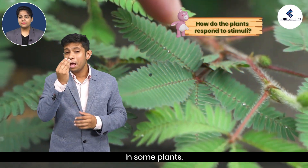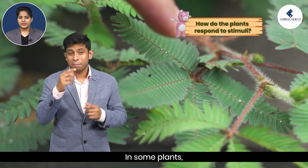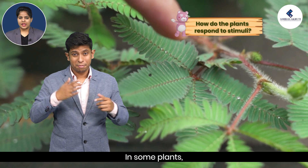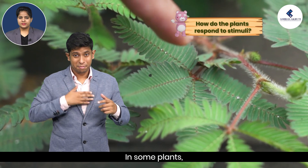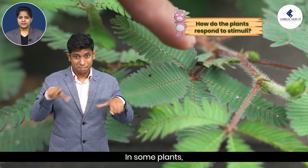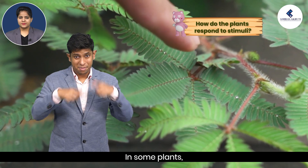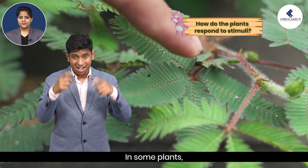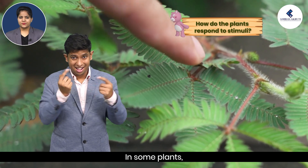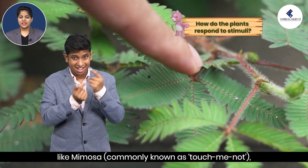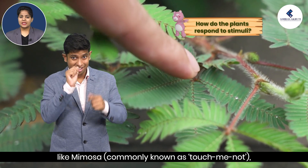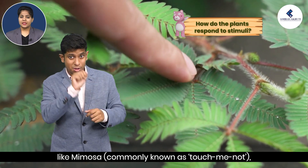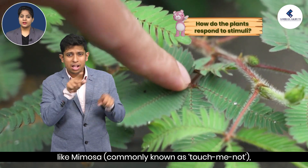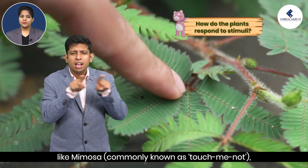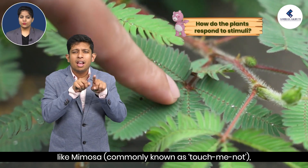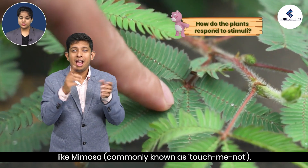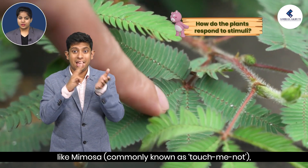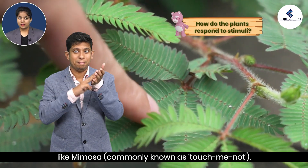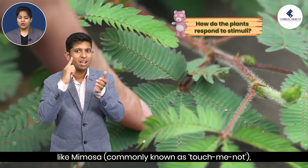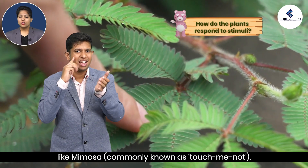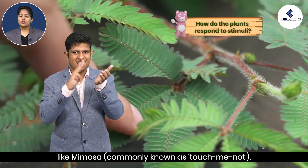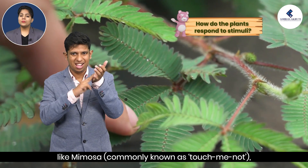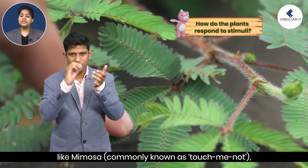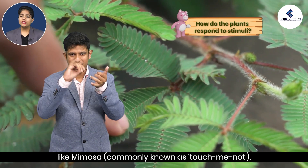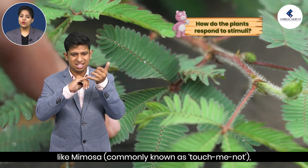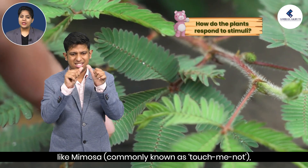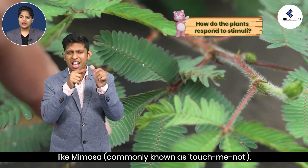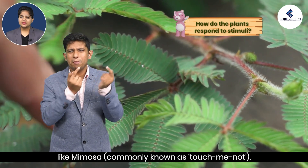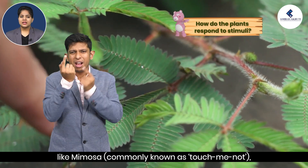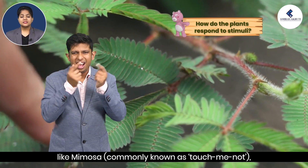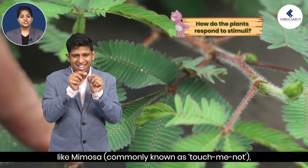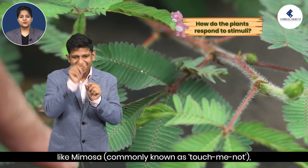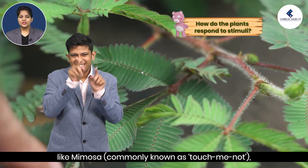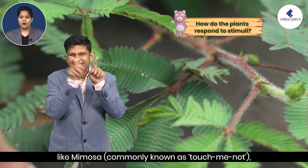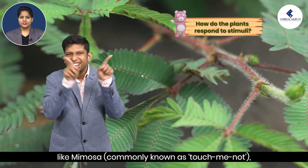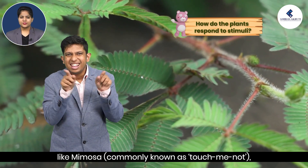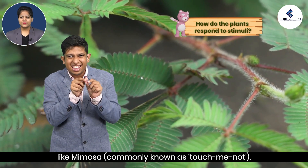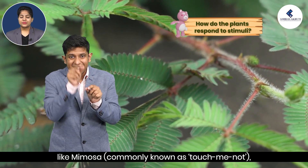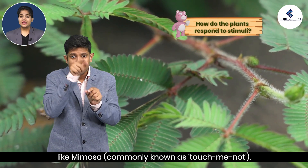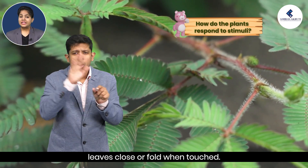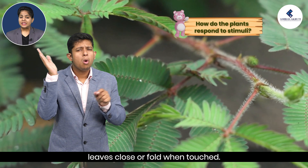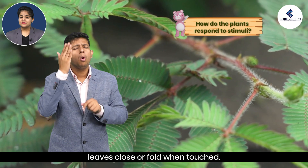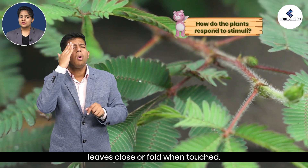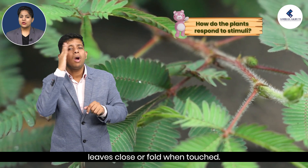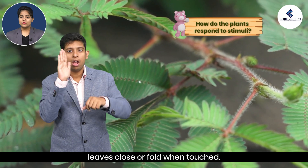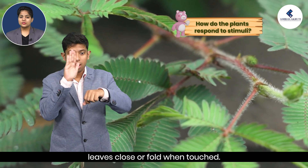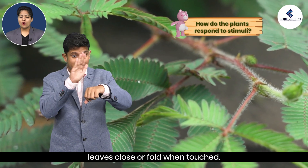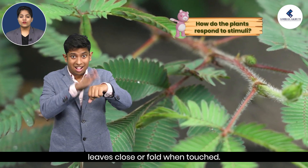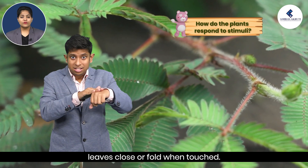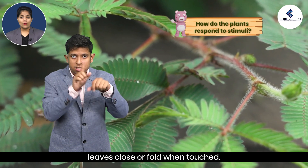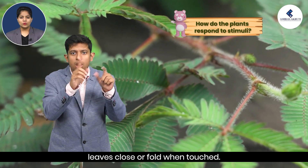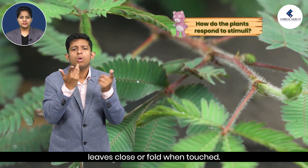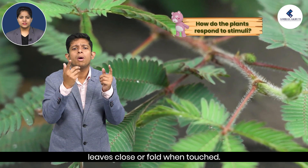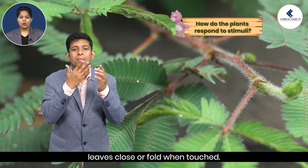In some plants, like mimosa, commonly known as touch-me-not, leaves close